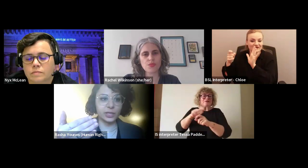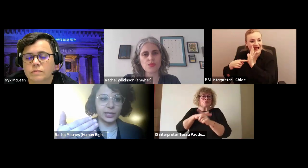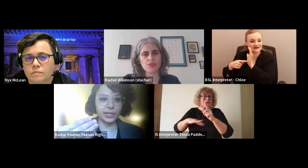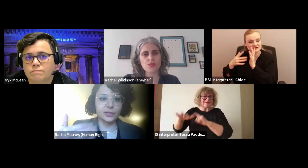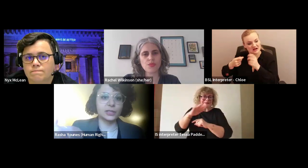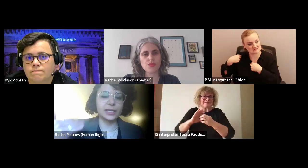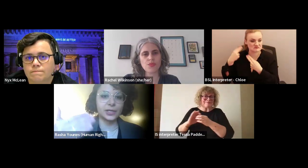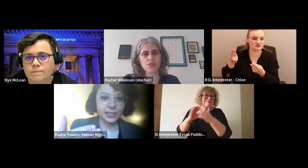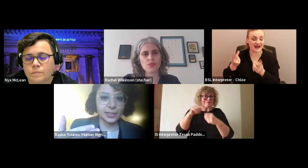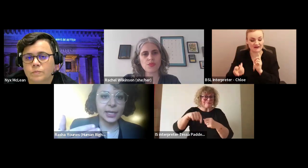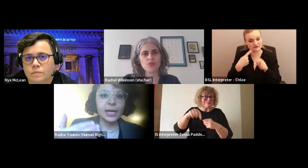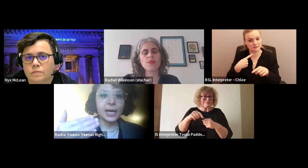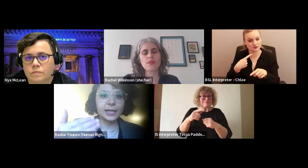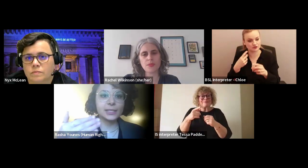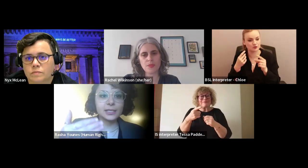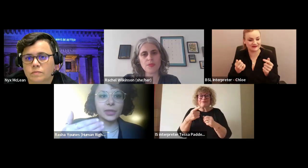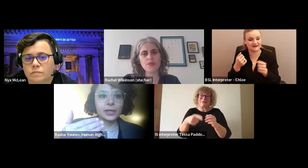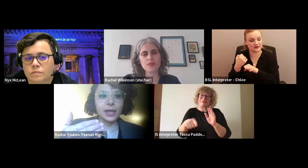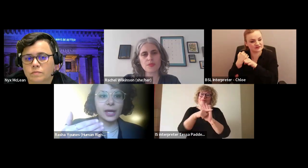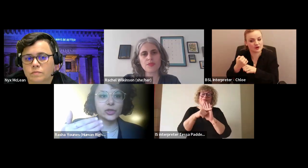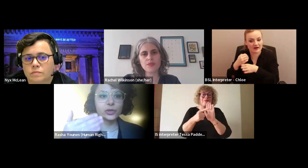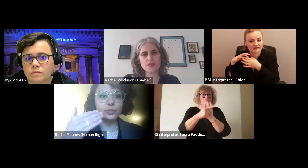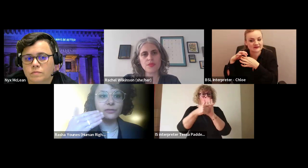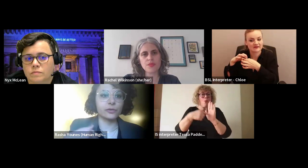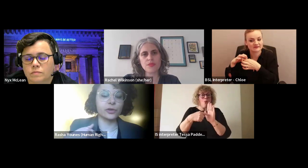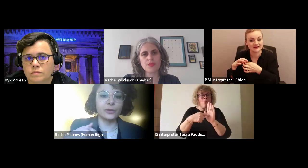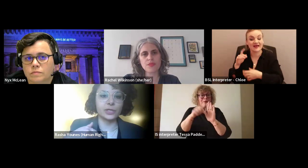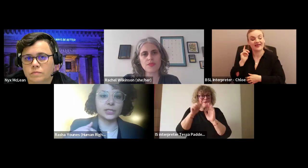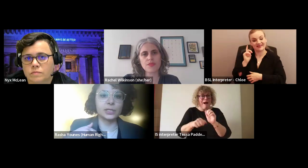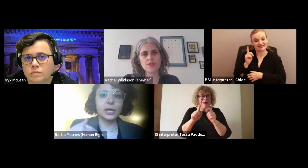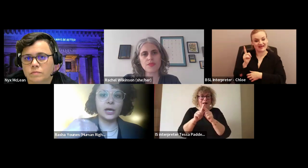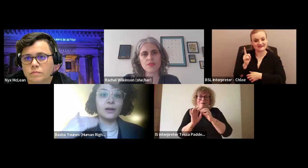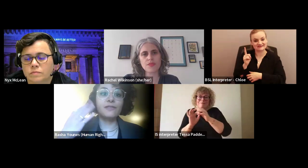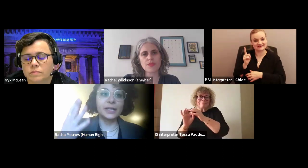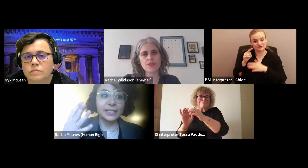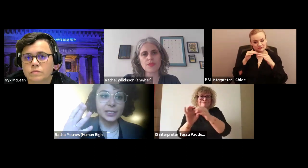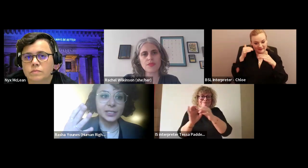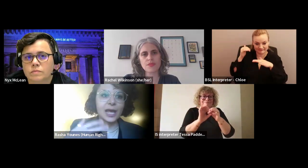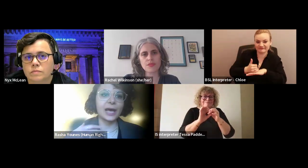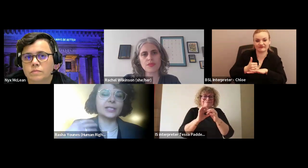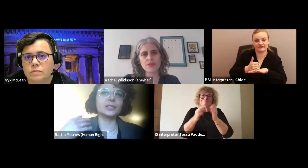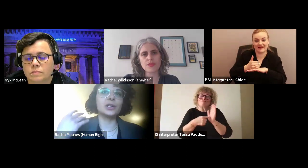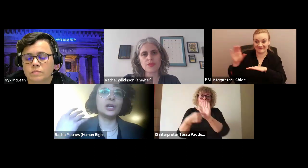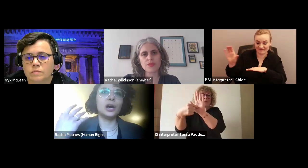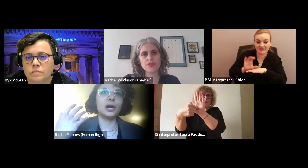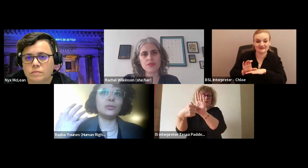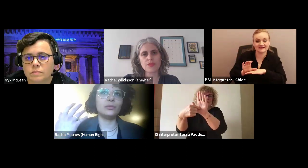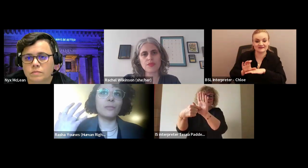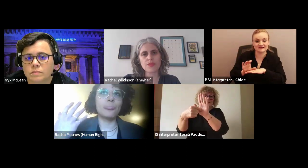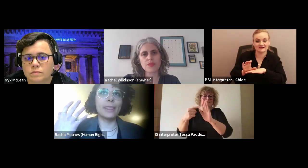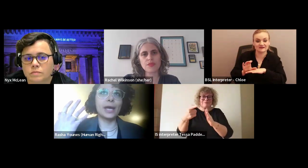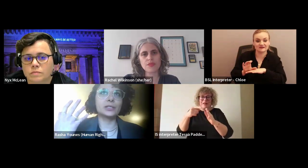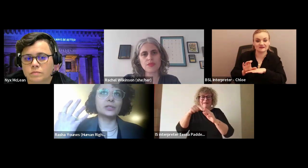respond immediately in solidarity. And that is something that should be foregrounded, funded, and